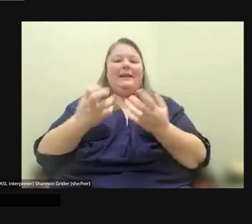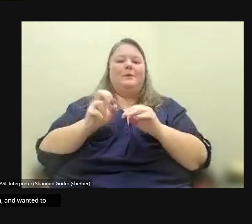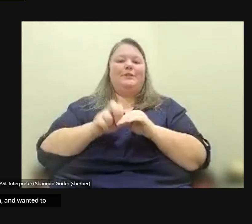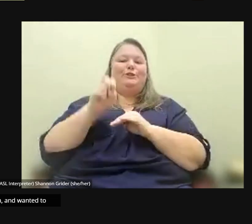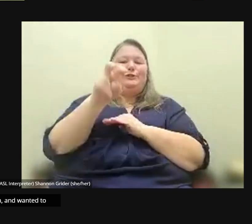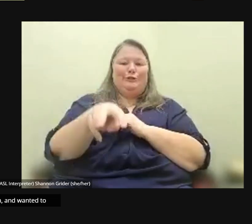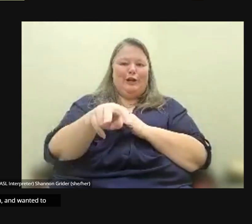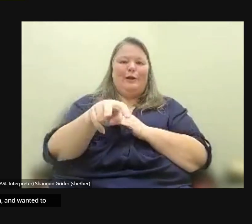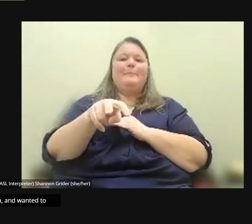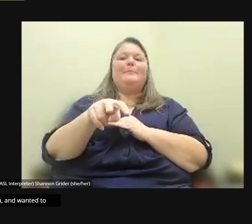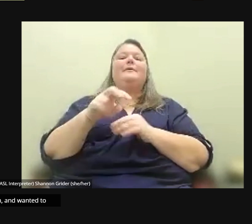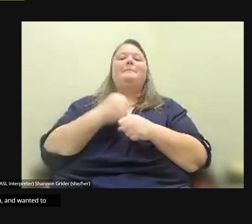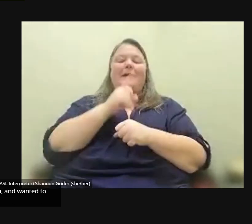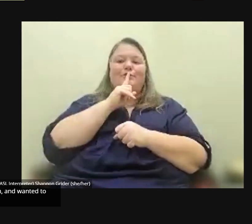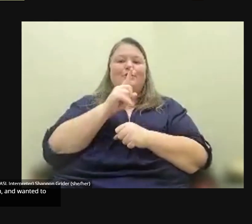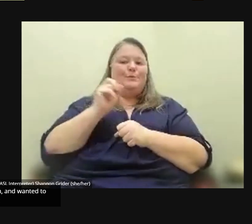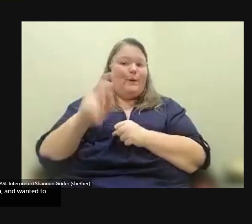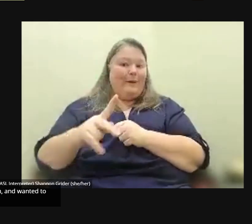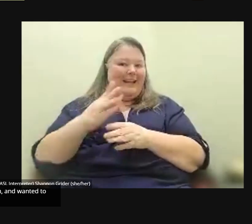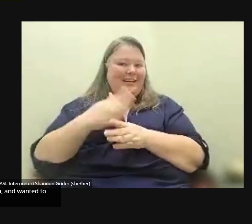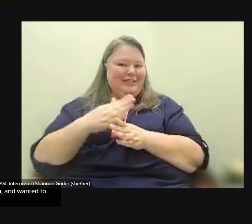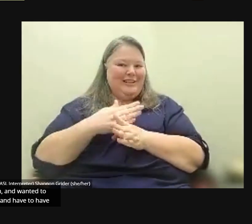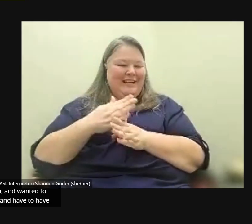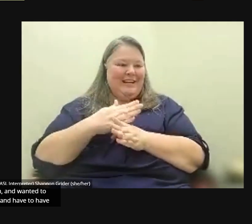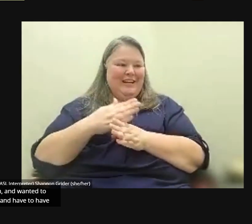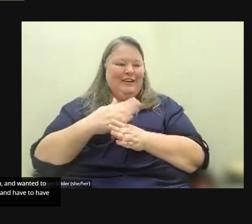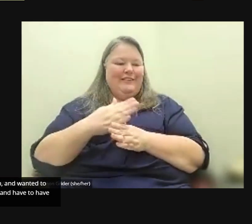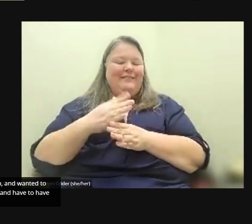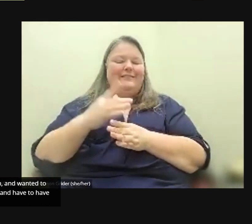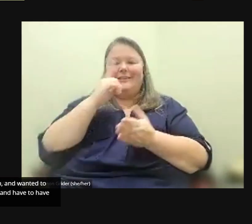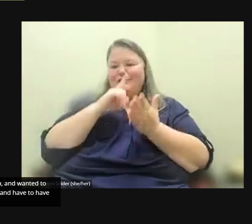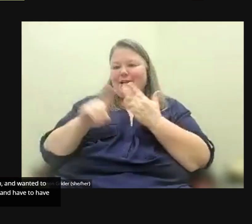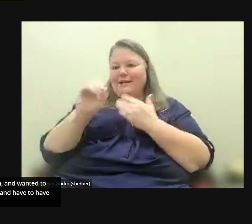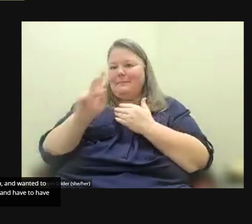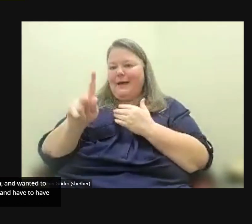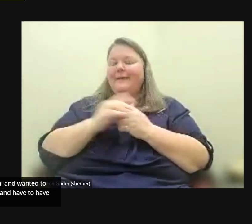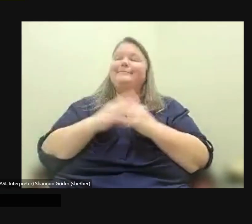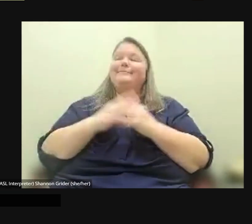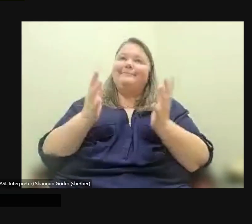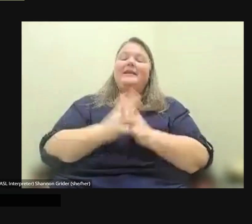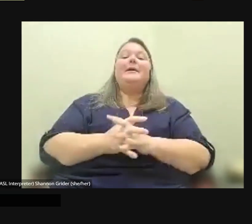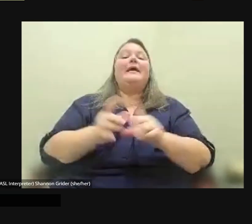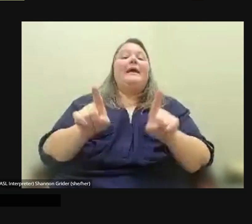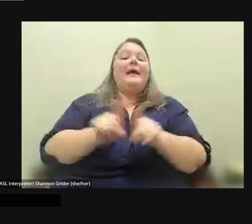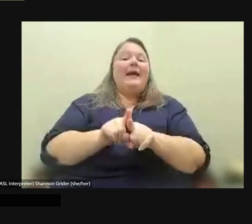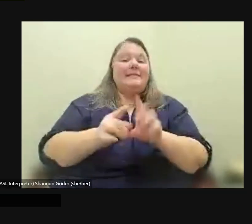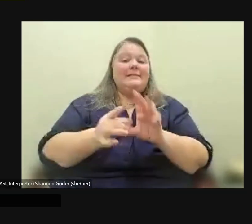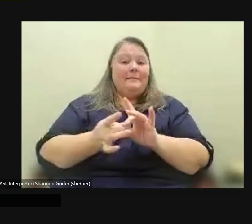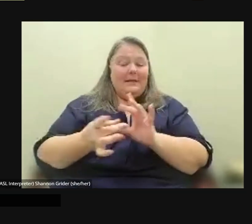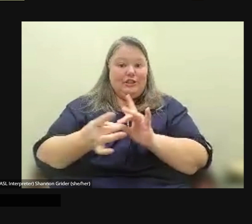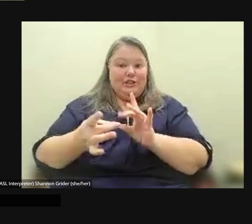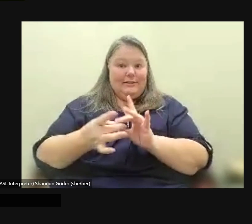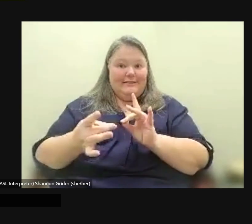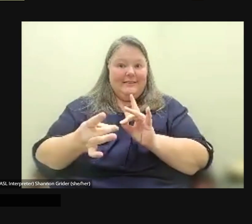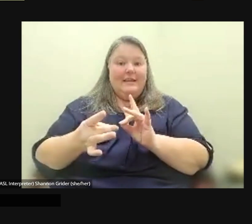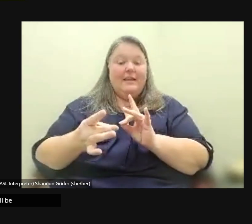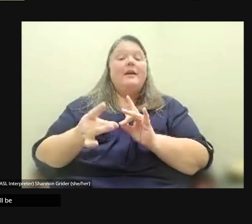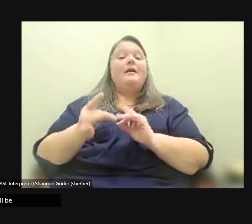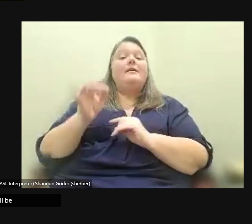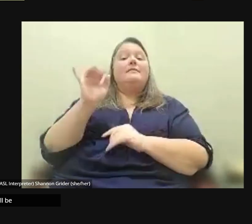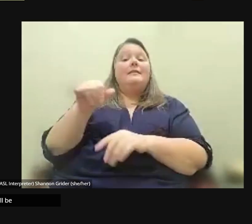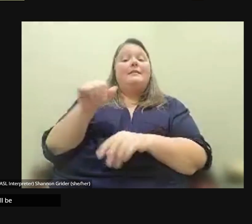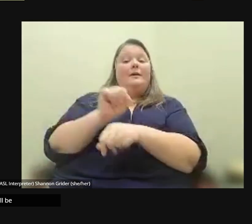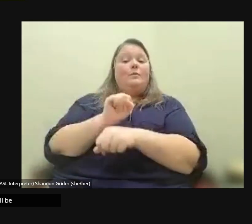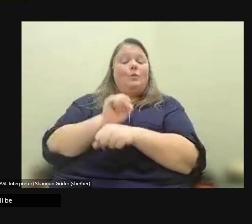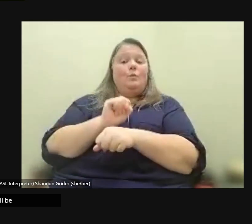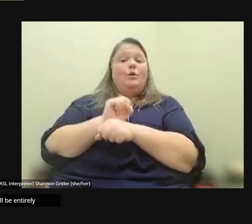to share and have checked back. So as I mentioned, that work will be entirely led